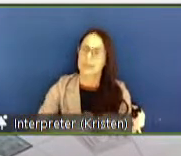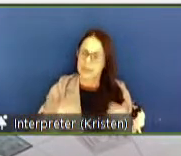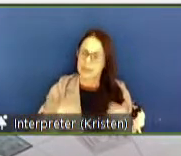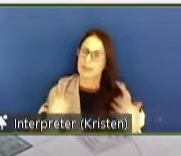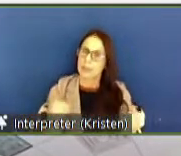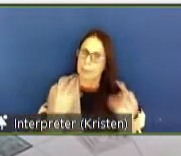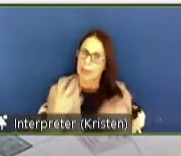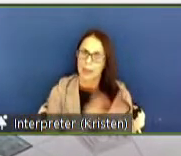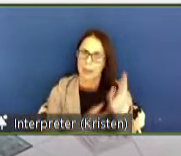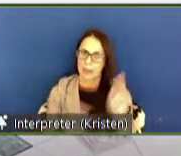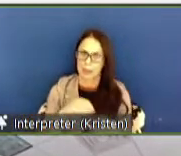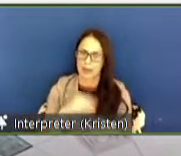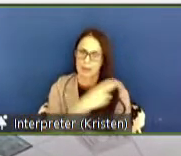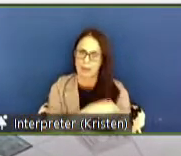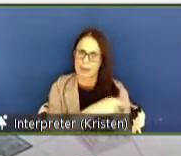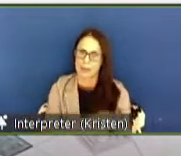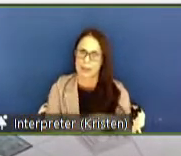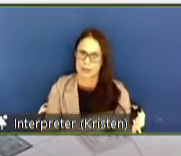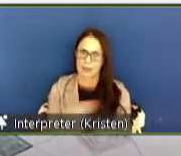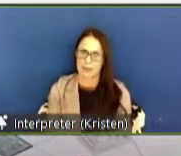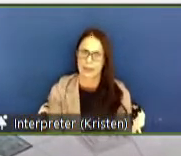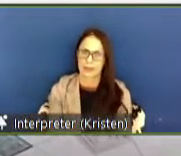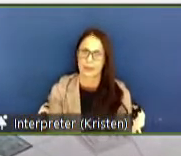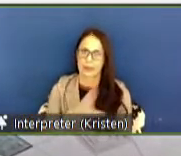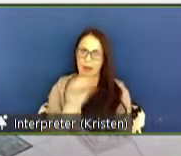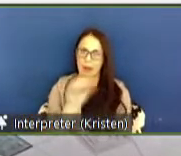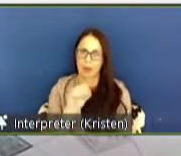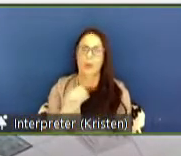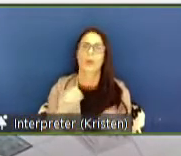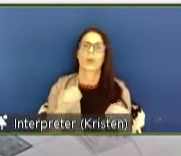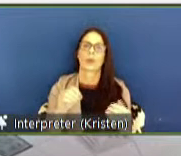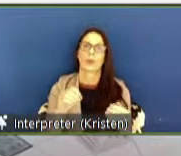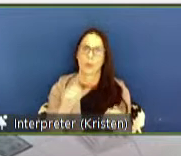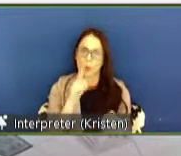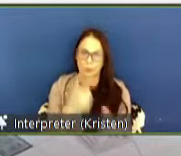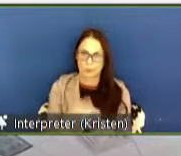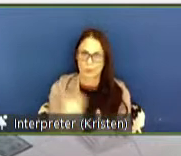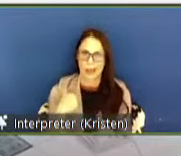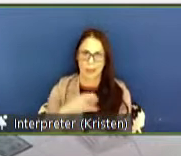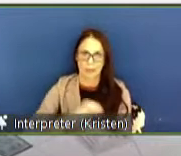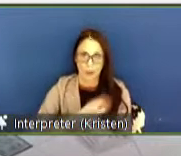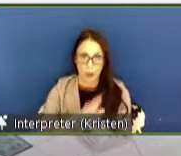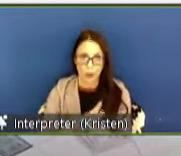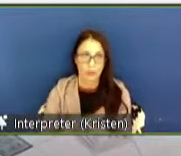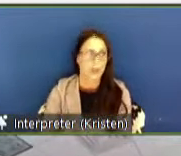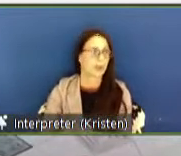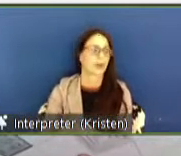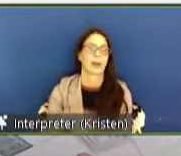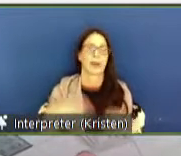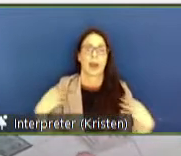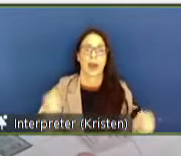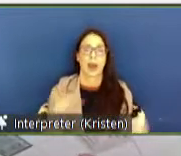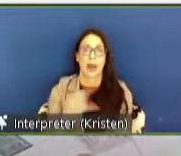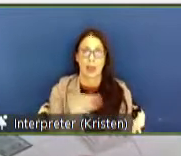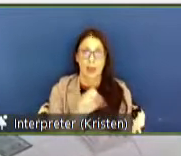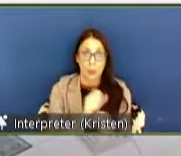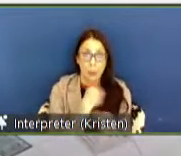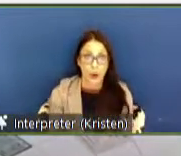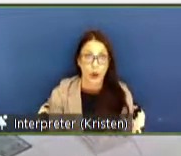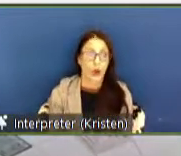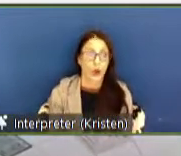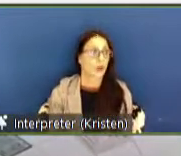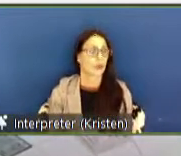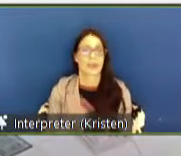the hospital in Colorado with COVID. Our healthcare workers, our EMS providers, our first responders on the front